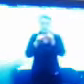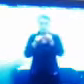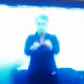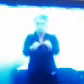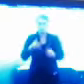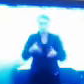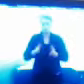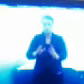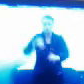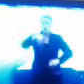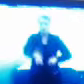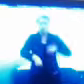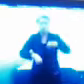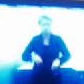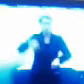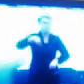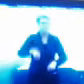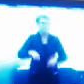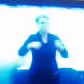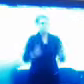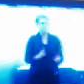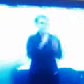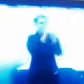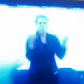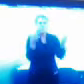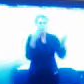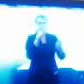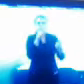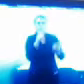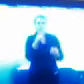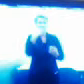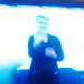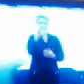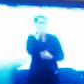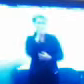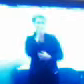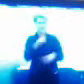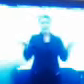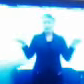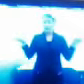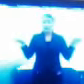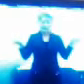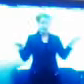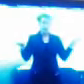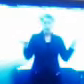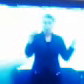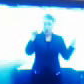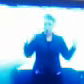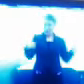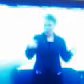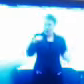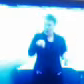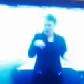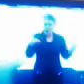He continued on its way. Next it met 5